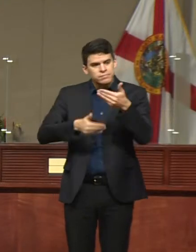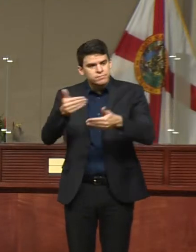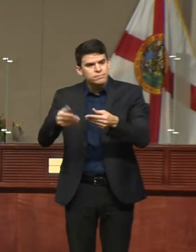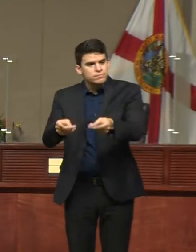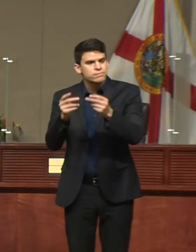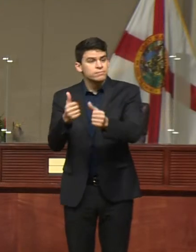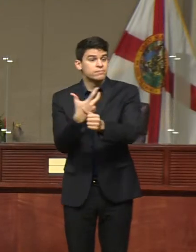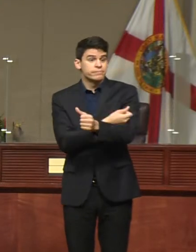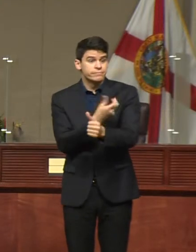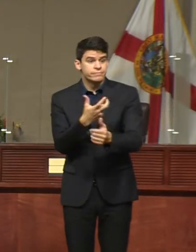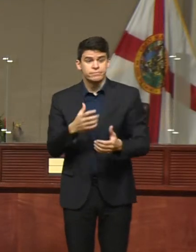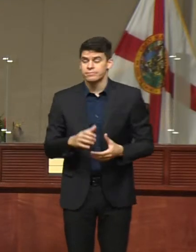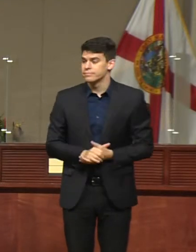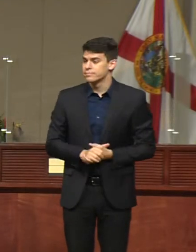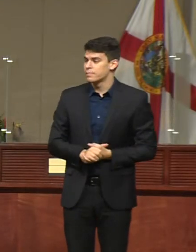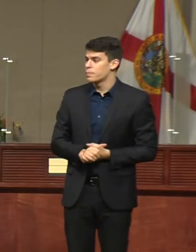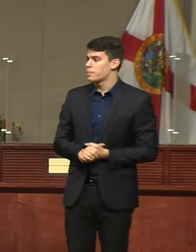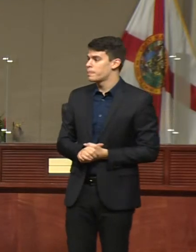vaccinations.